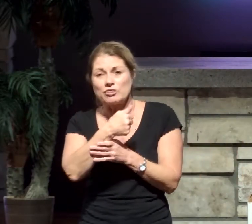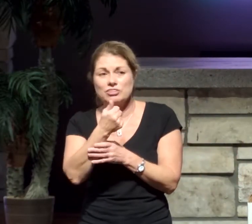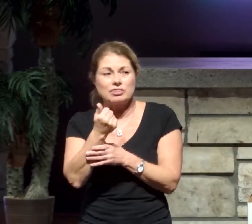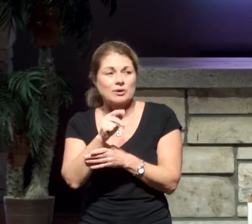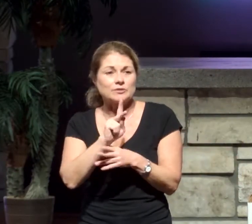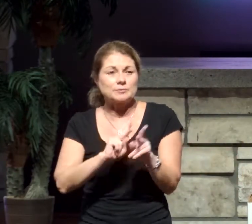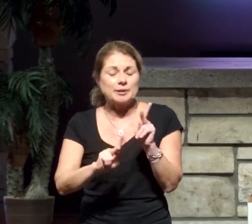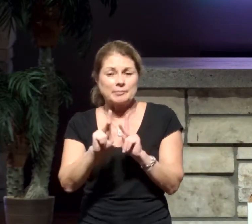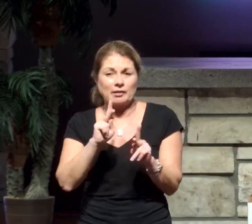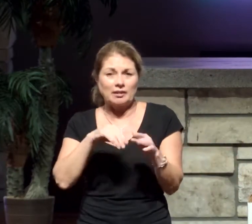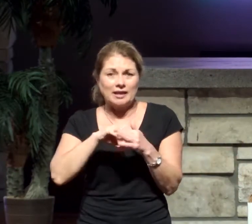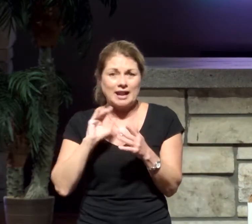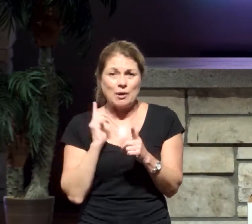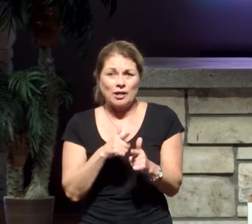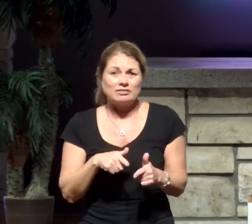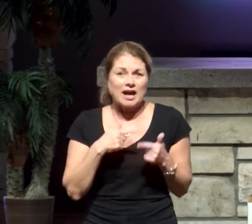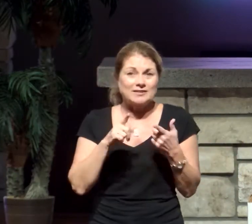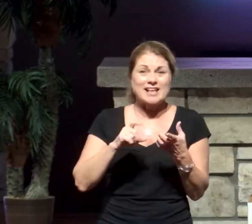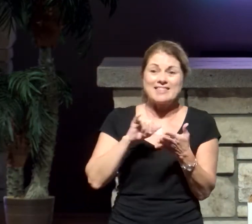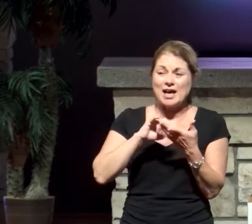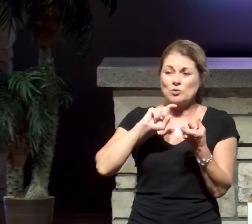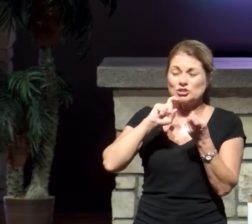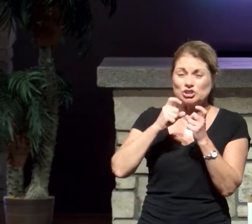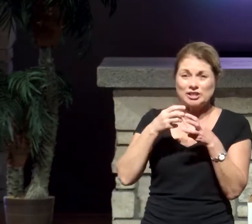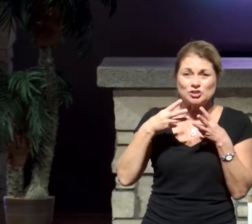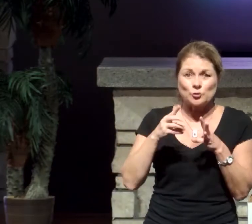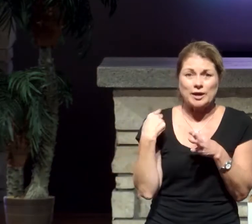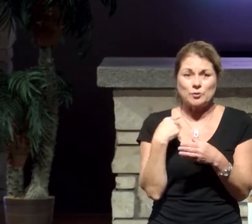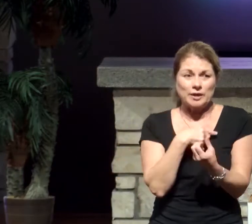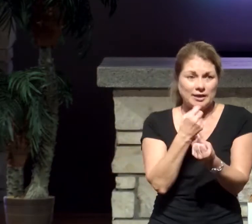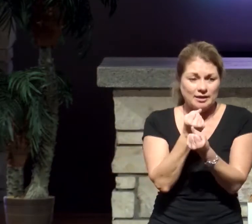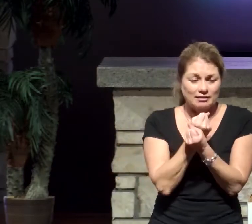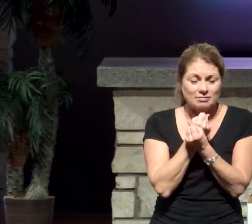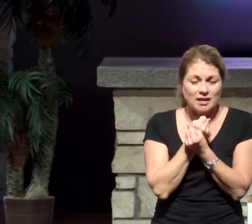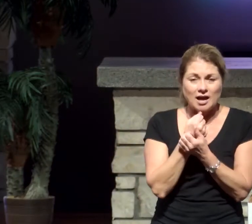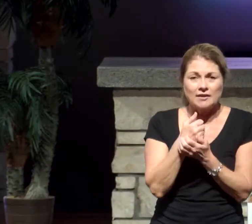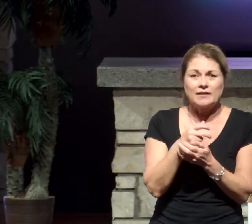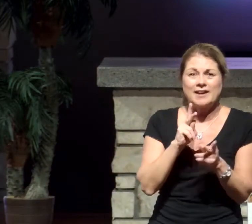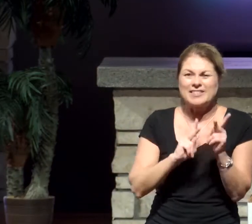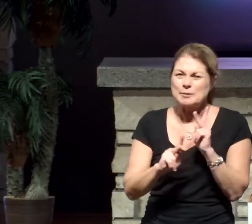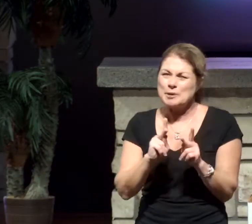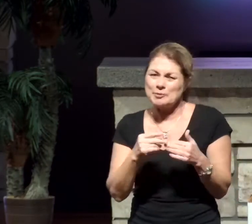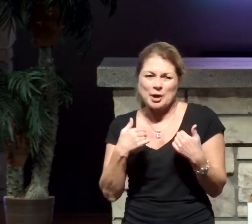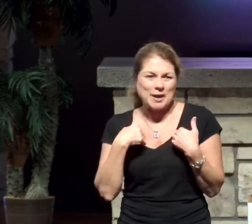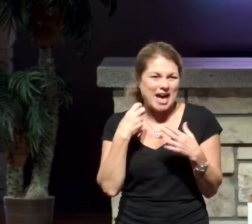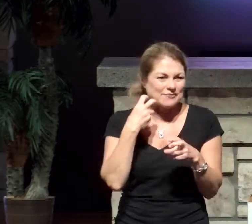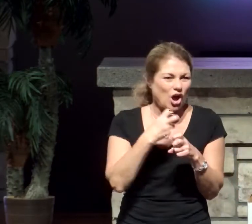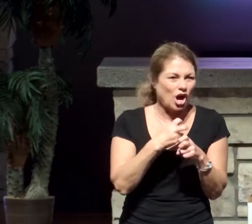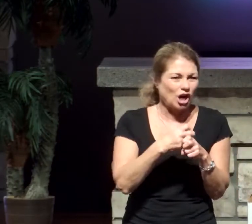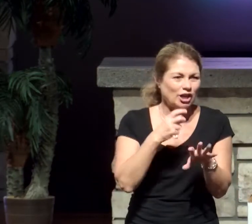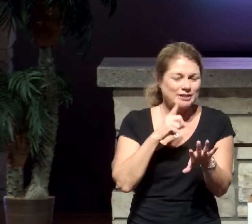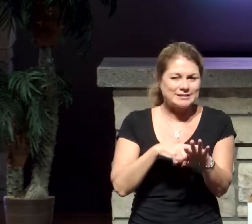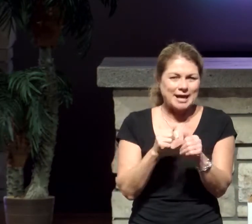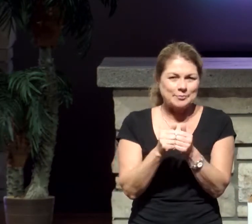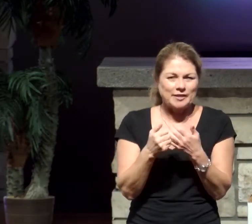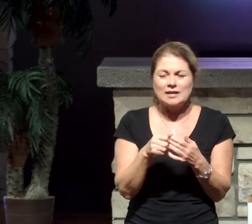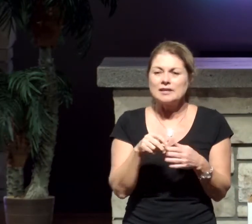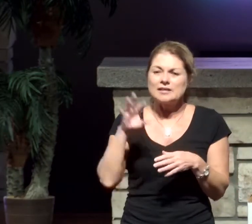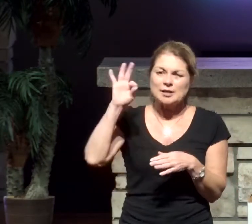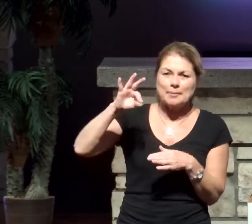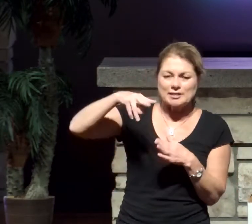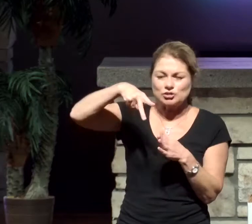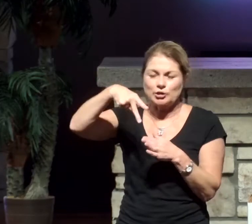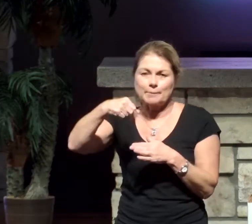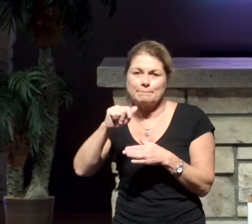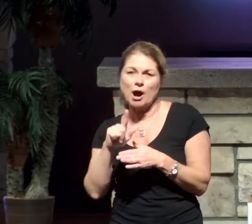will dramatically impact the ways that we love those people that we have a hard time with. And as Pastor Paul said a few weeks ago,